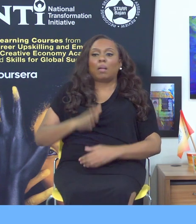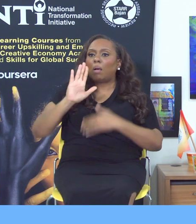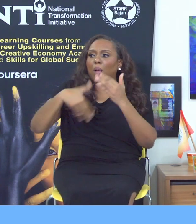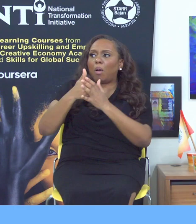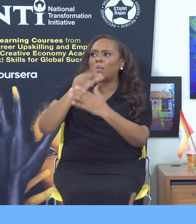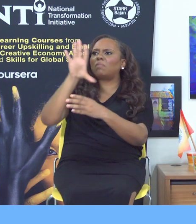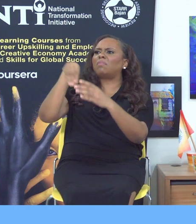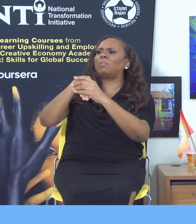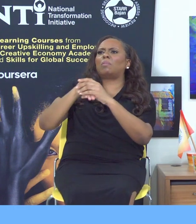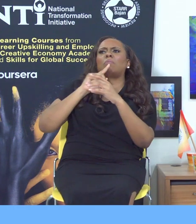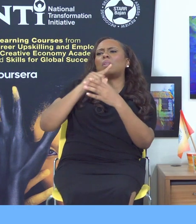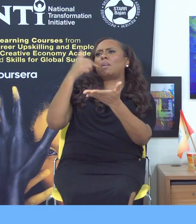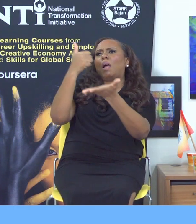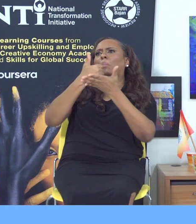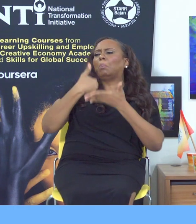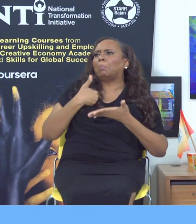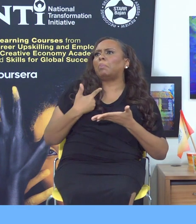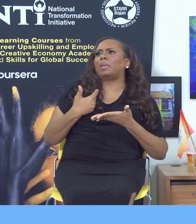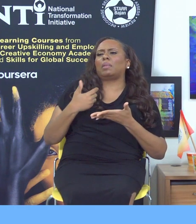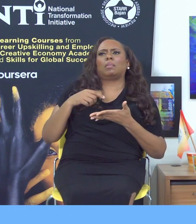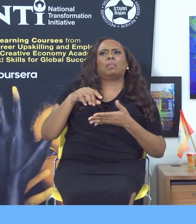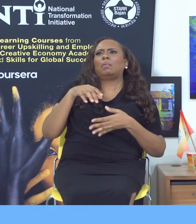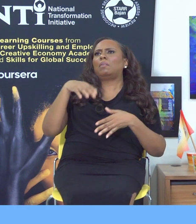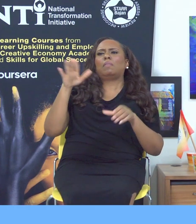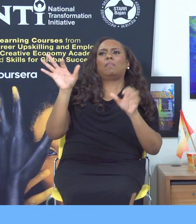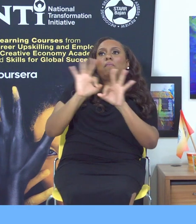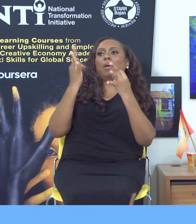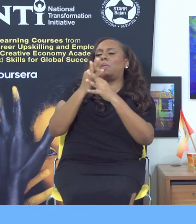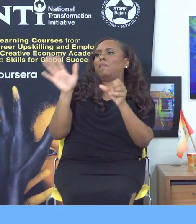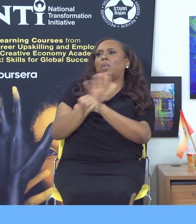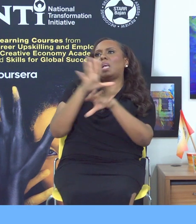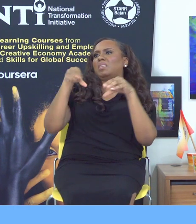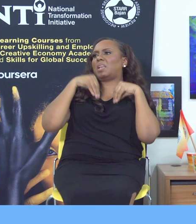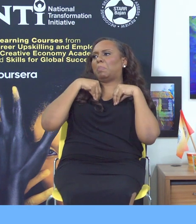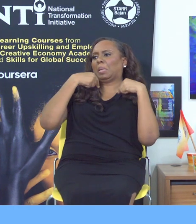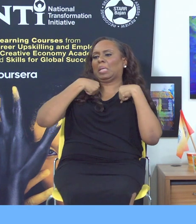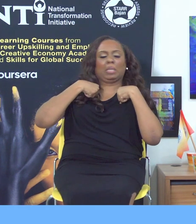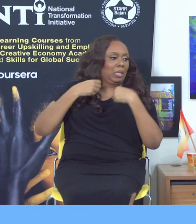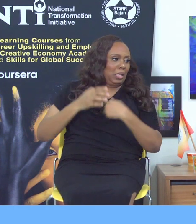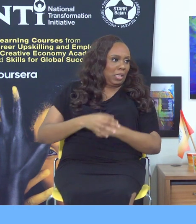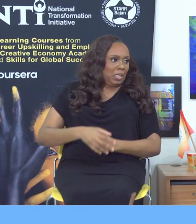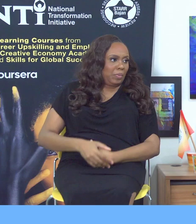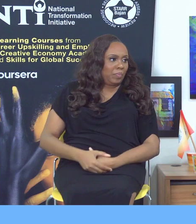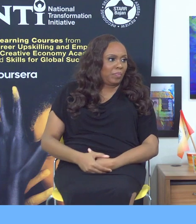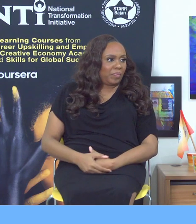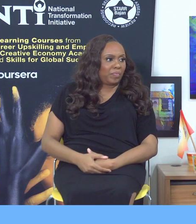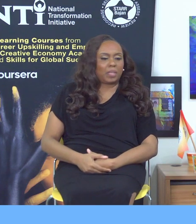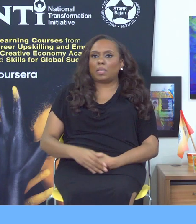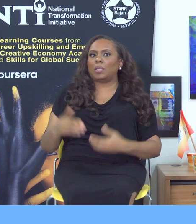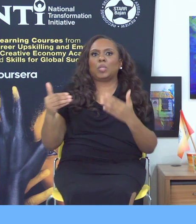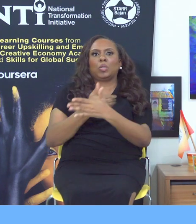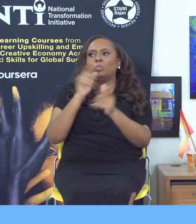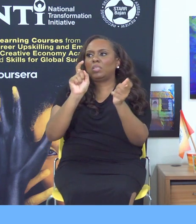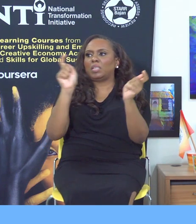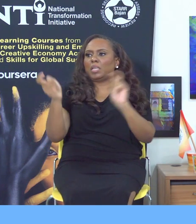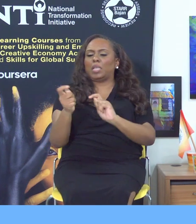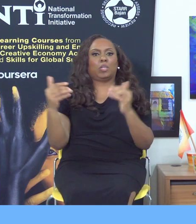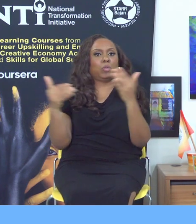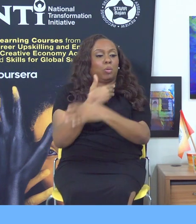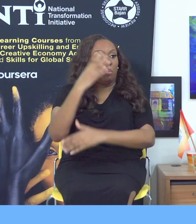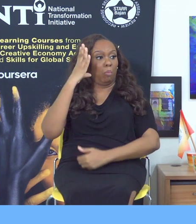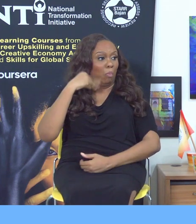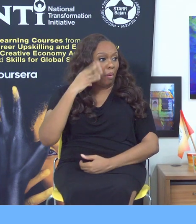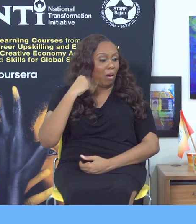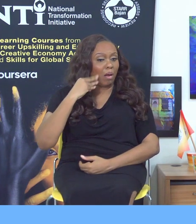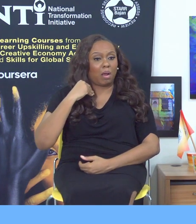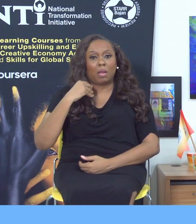helping me accept myself. Also, I think I come to believe that new change of